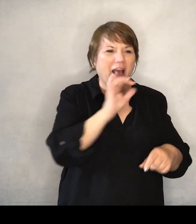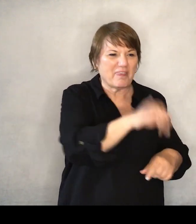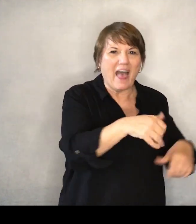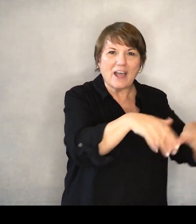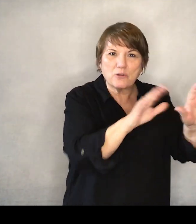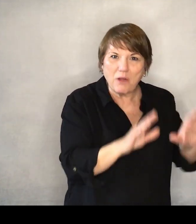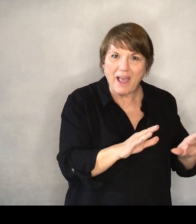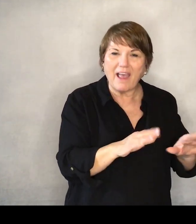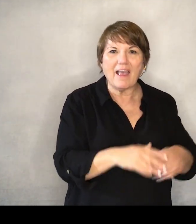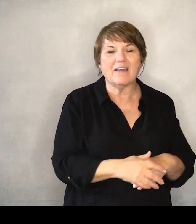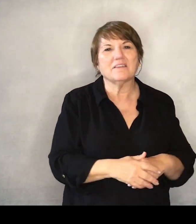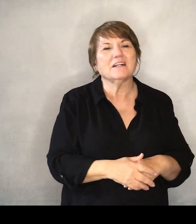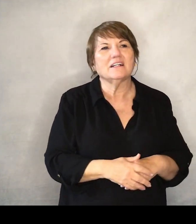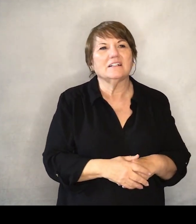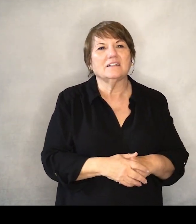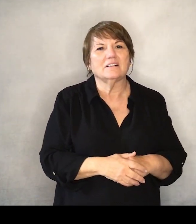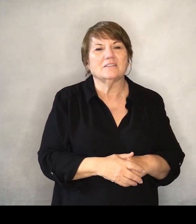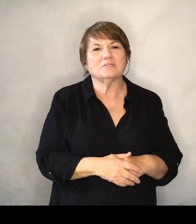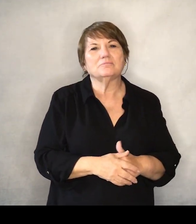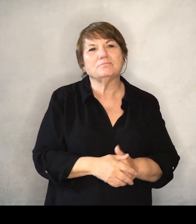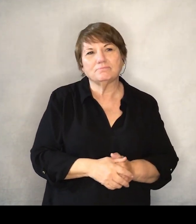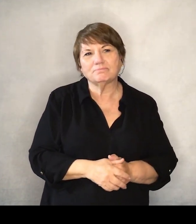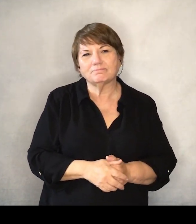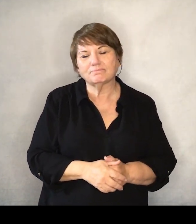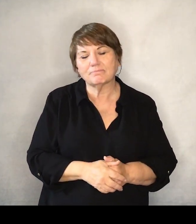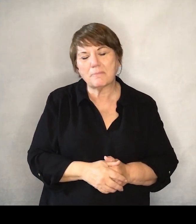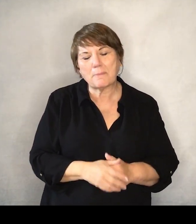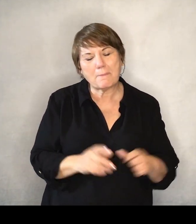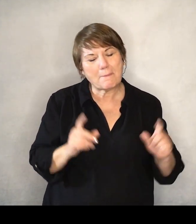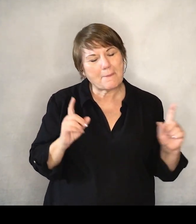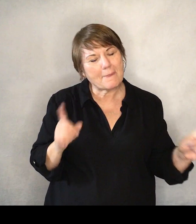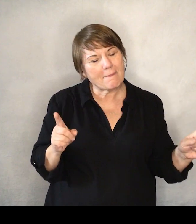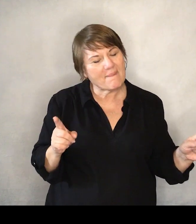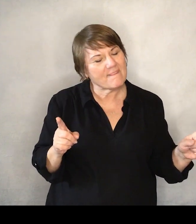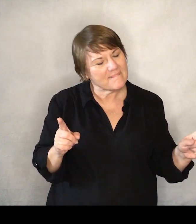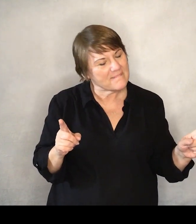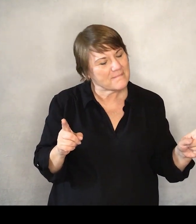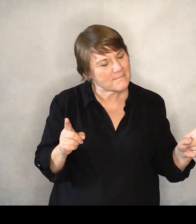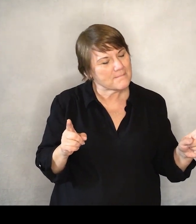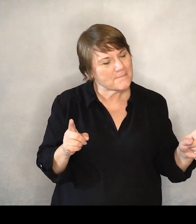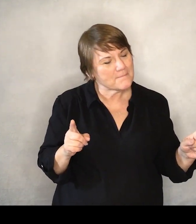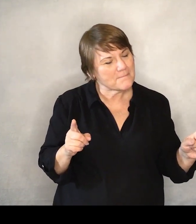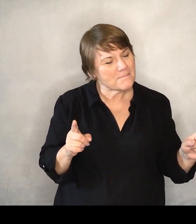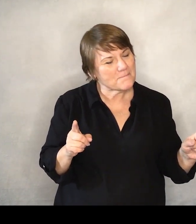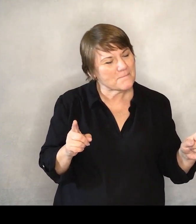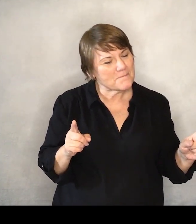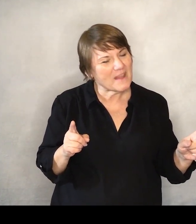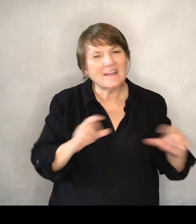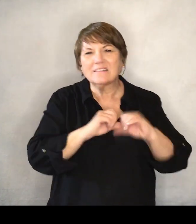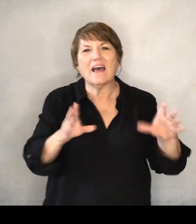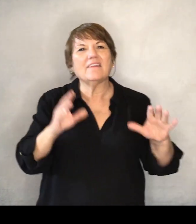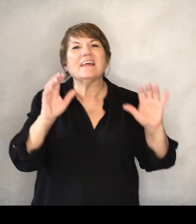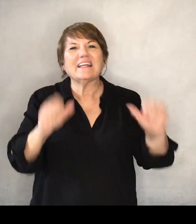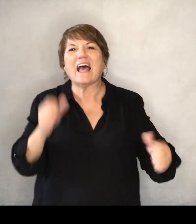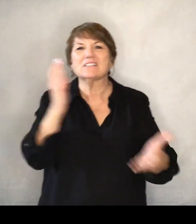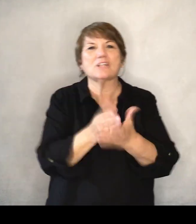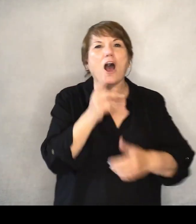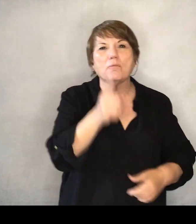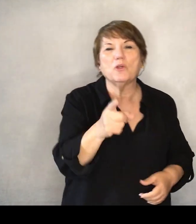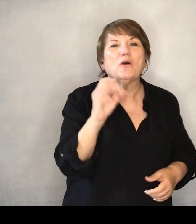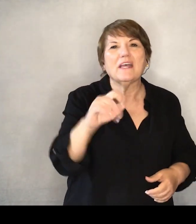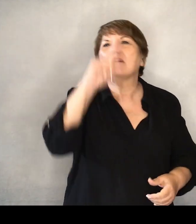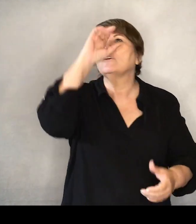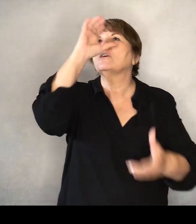because there is nothing, nothing, nothing that can hold you down if